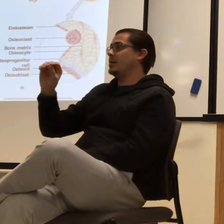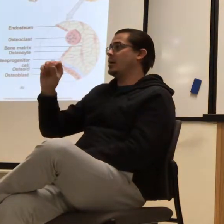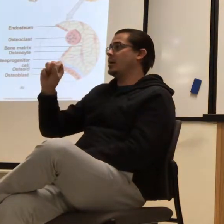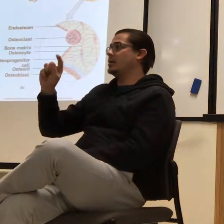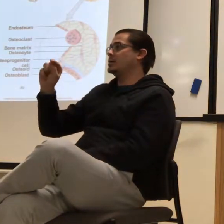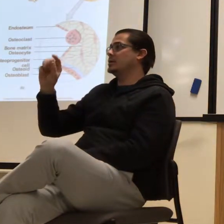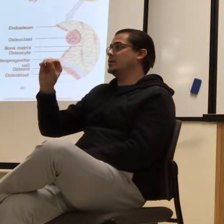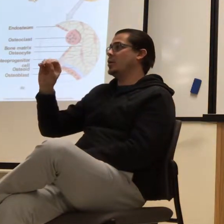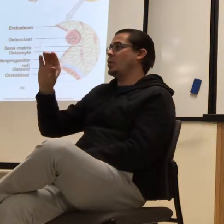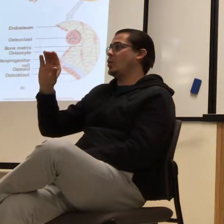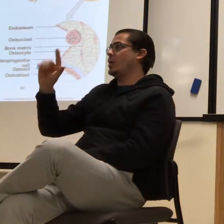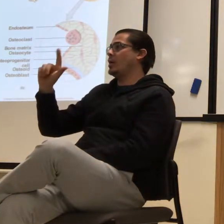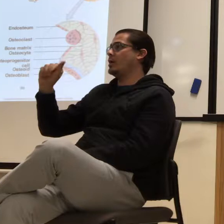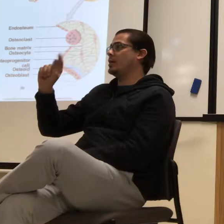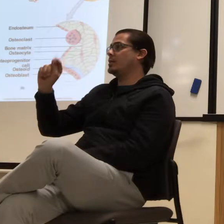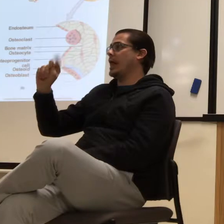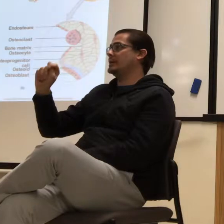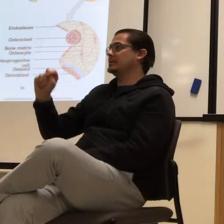osteoclasts